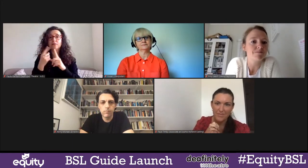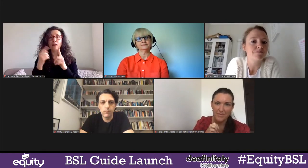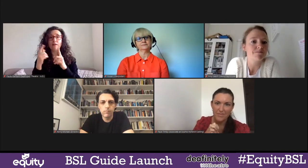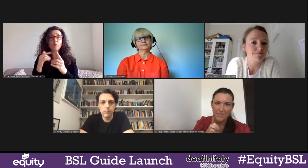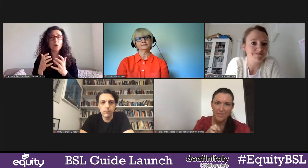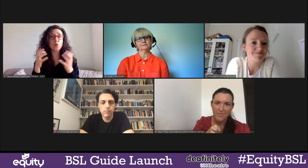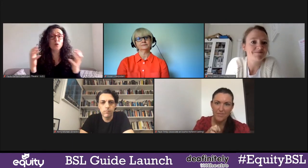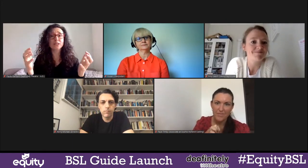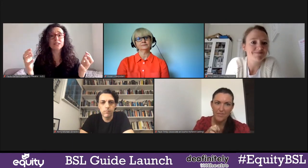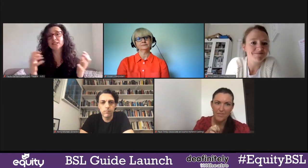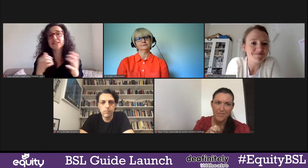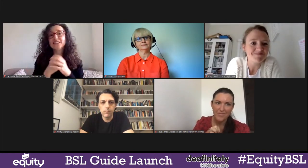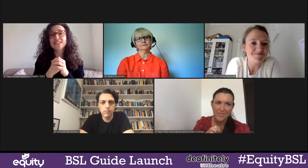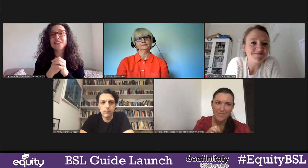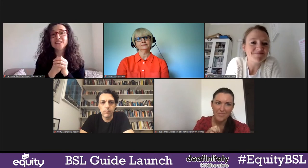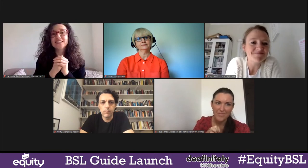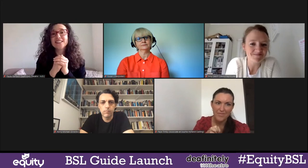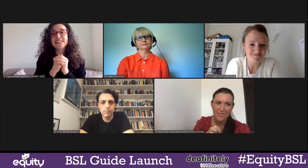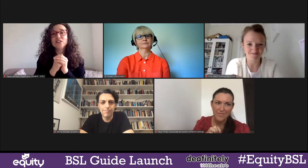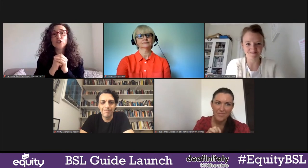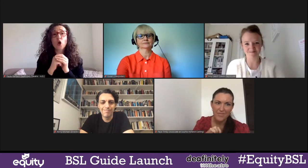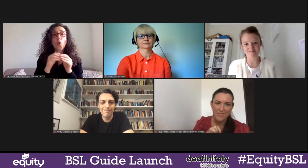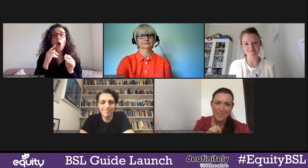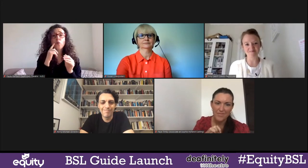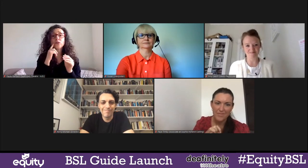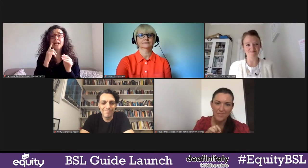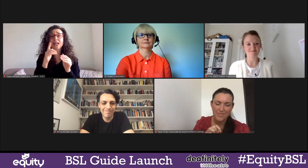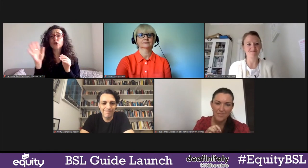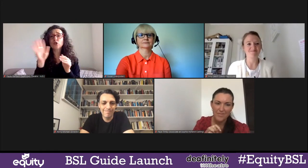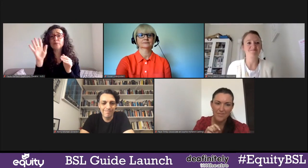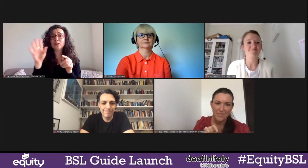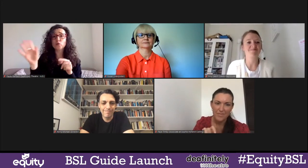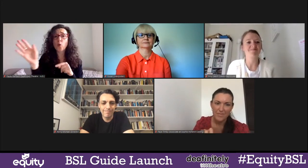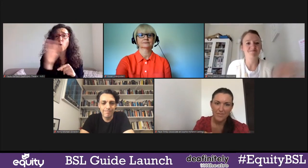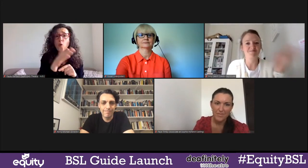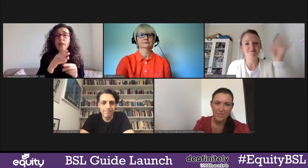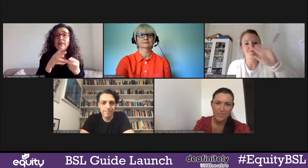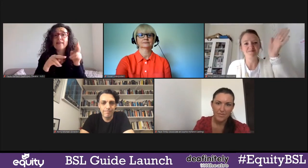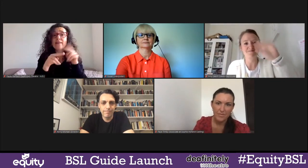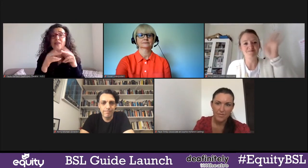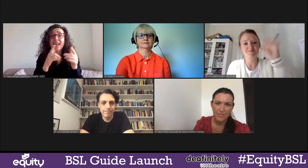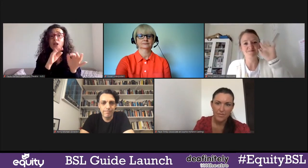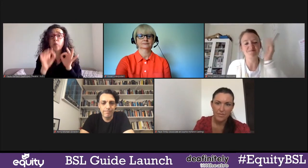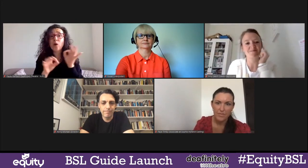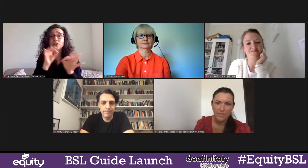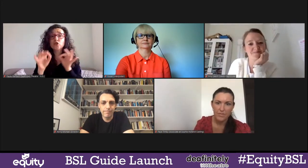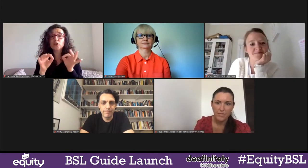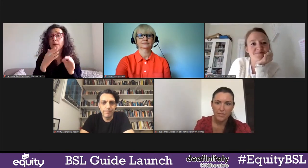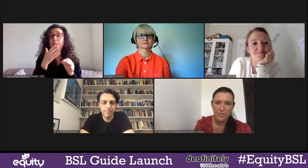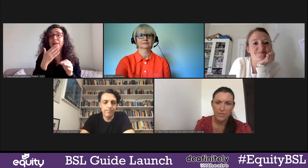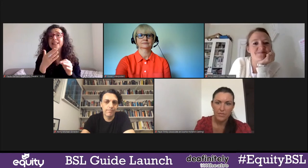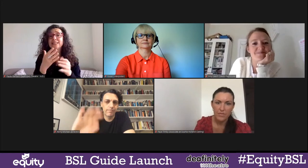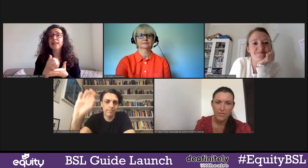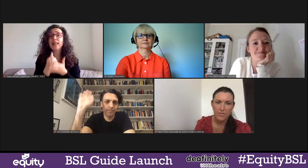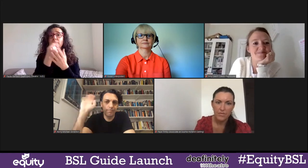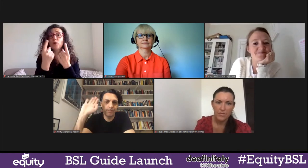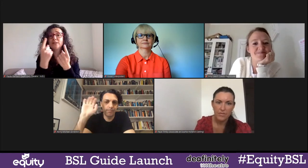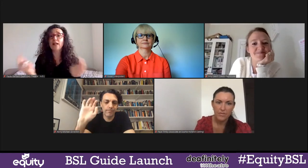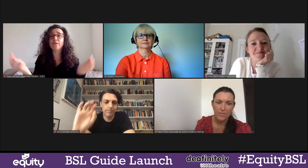I'm going to now move on to the question and answer session from the audience. So may I just quickly say goodbye to our panelists.